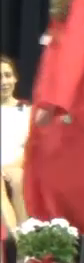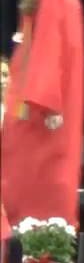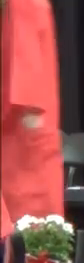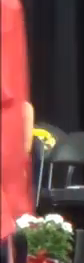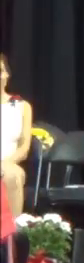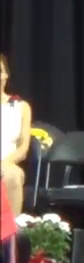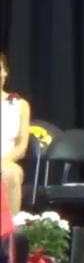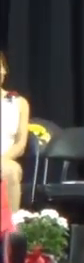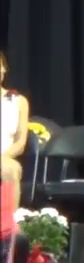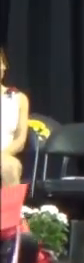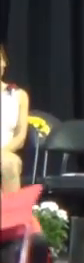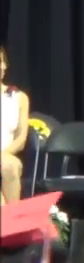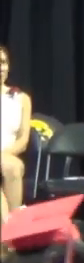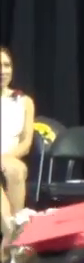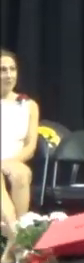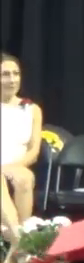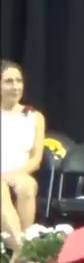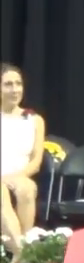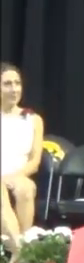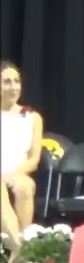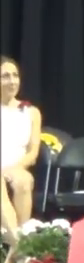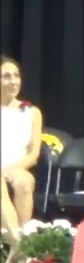Keegan Shay Hazlett.